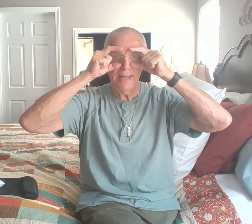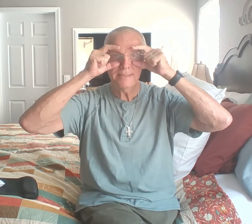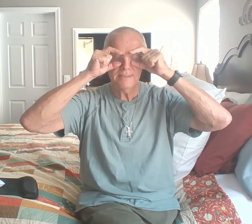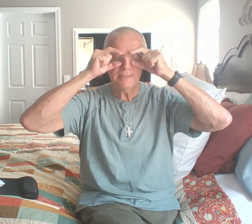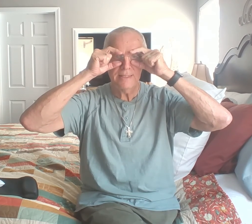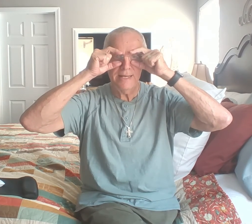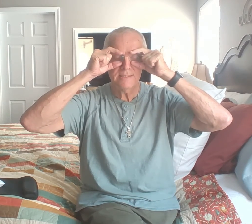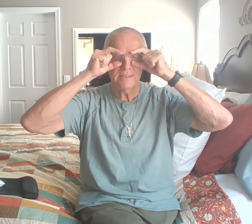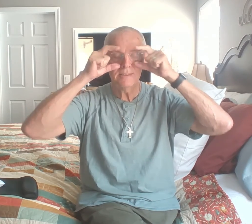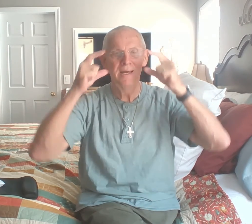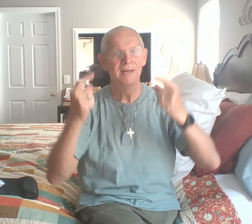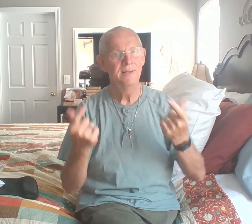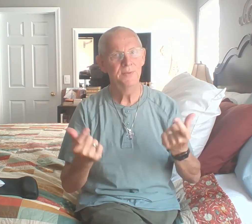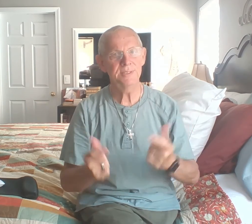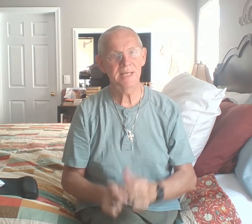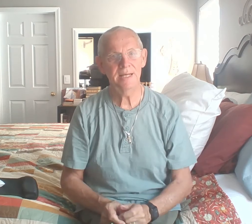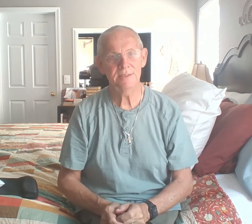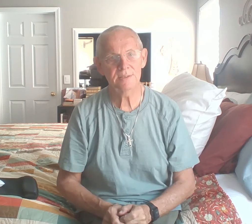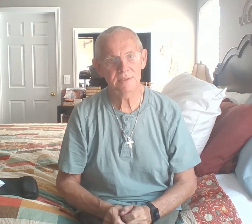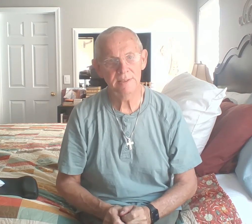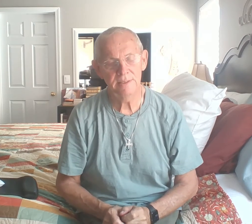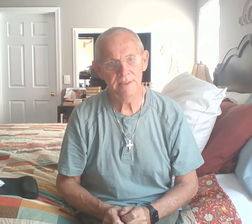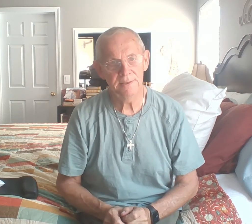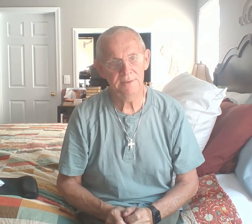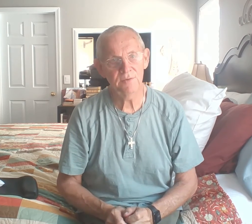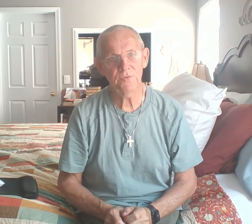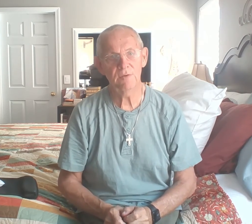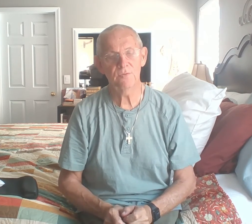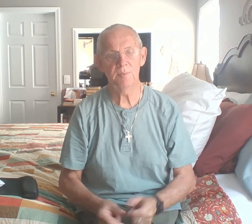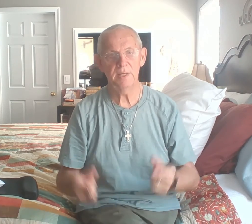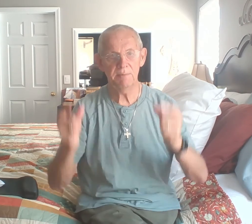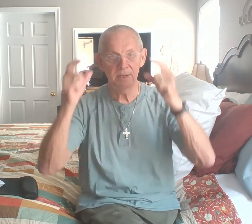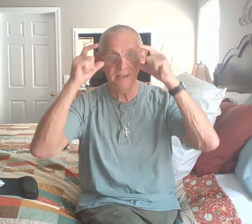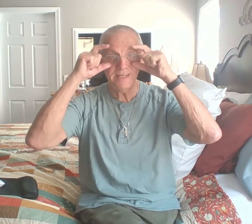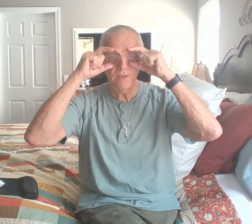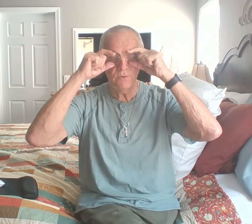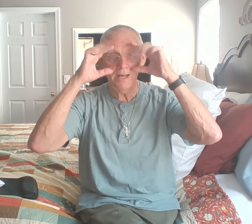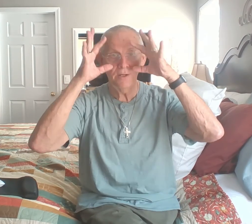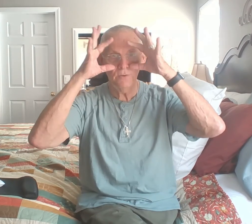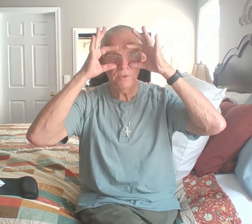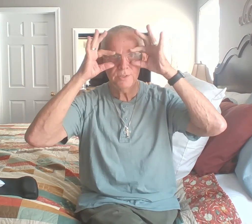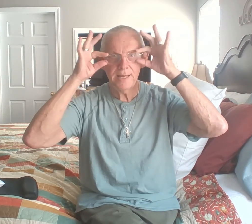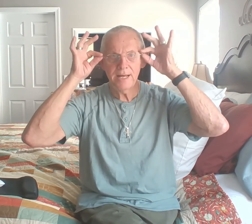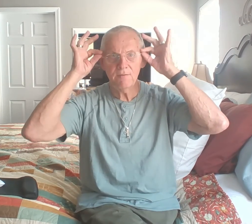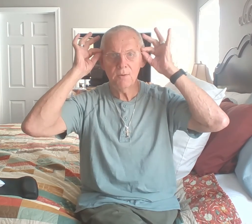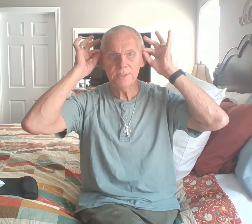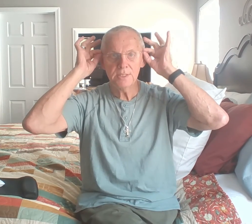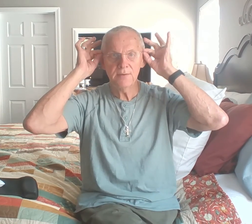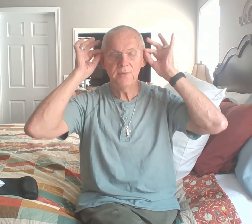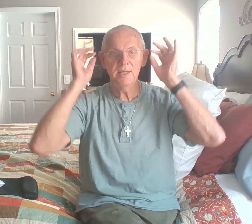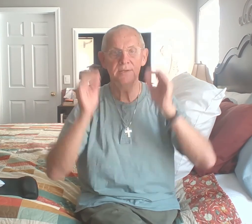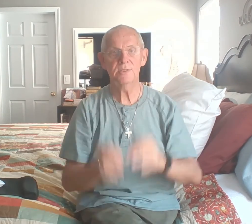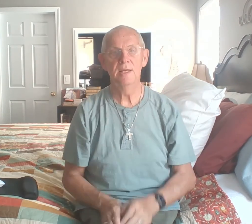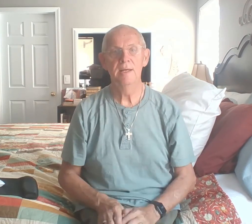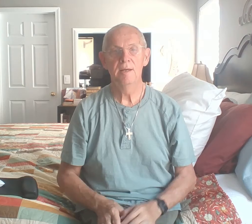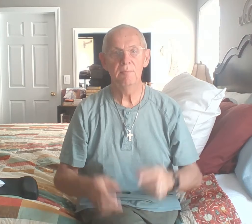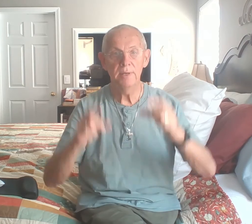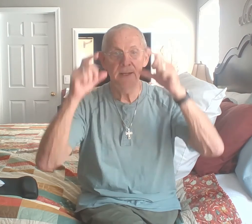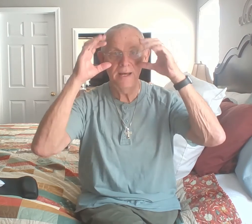Glasses. This sign is different for me because I don't use that. I've always done this, but I think